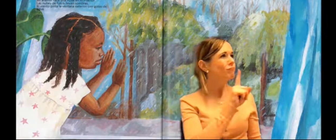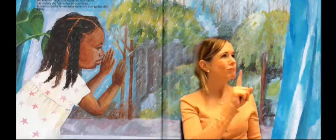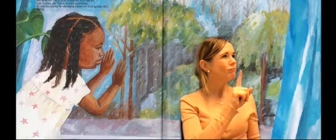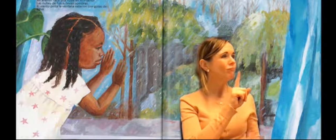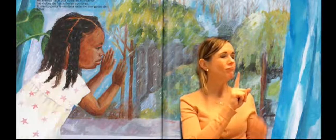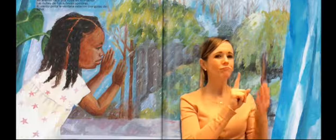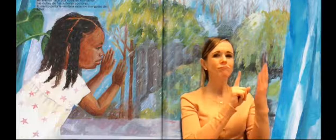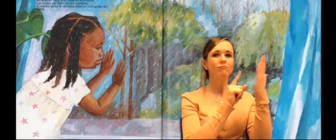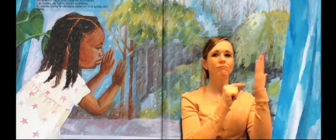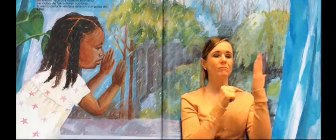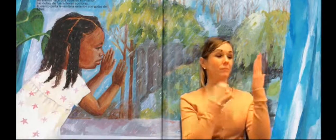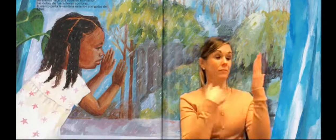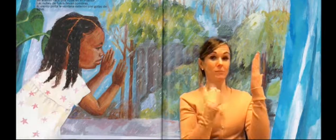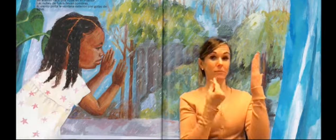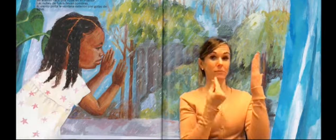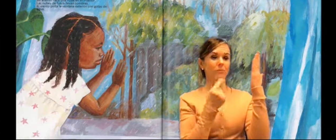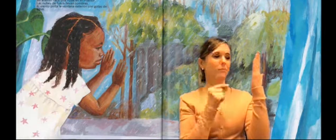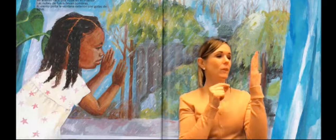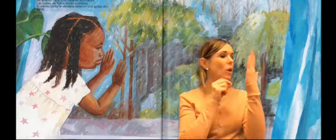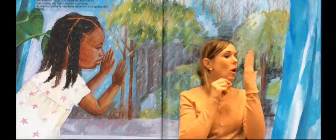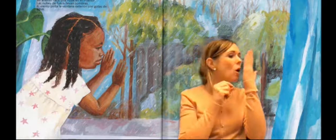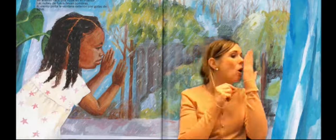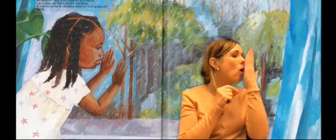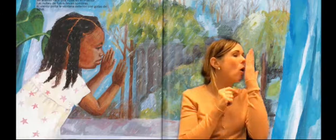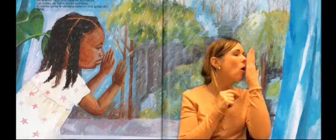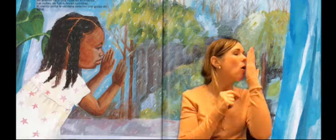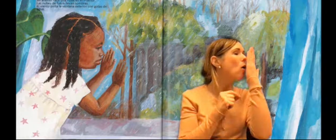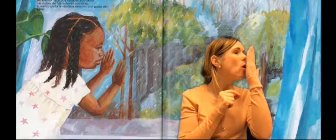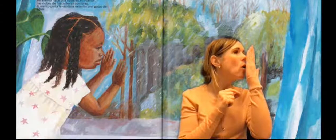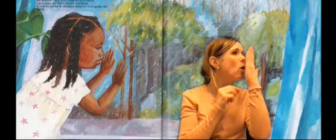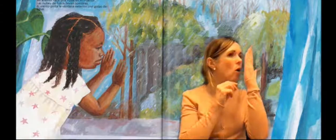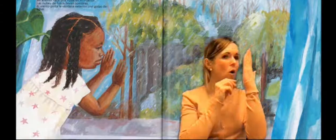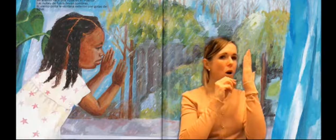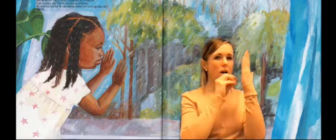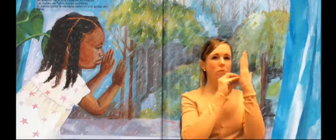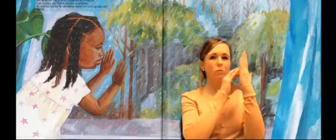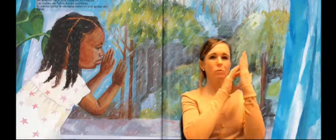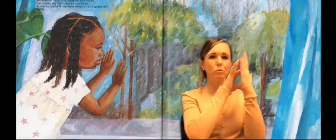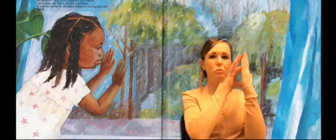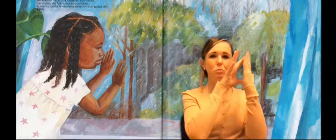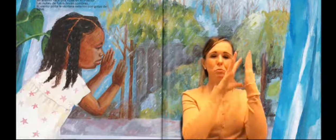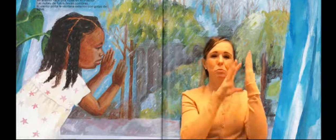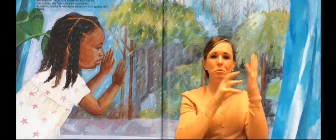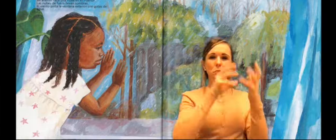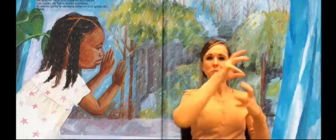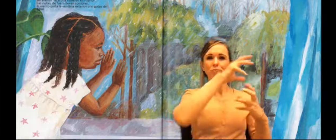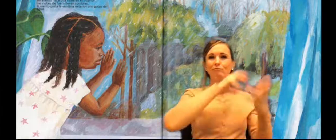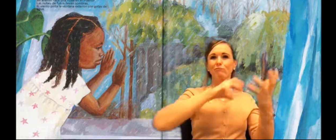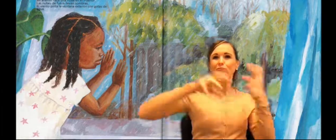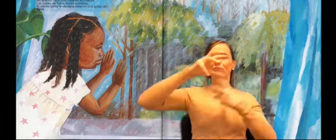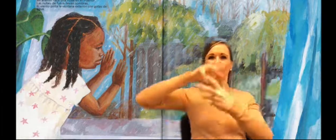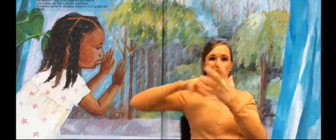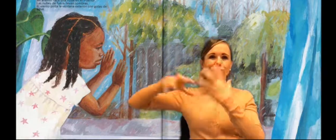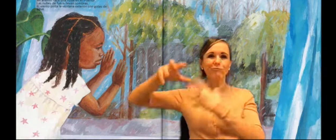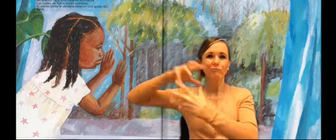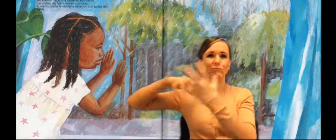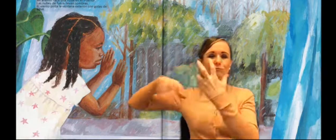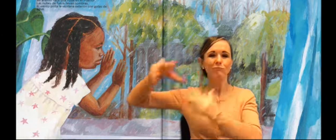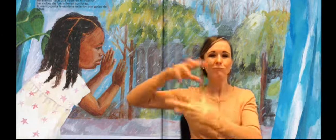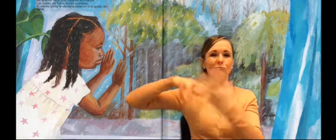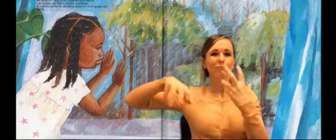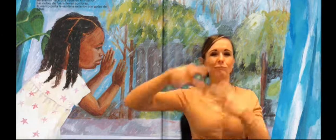I see the window. I go up to it, and I breathe on the